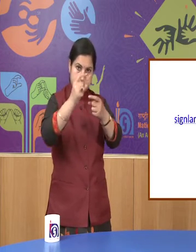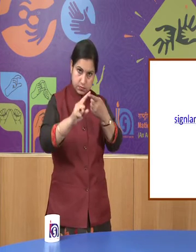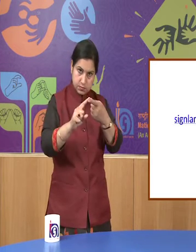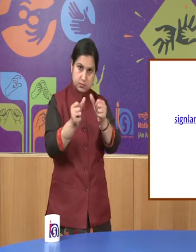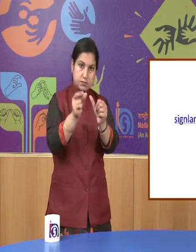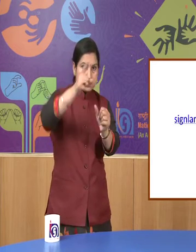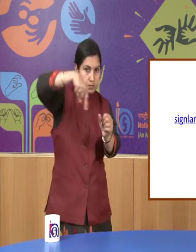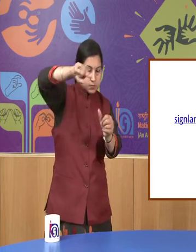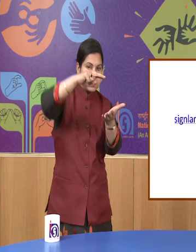signlanguage@nios.ac.in.